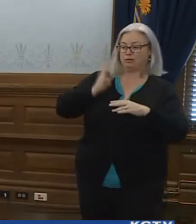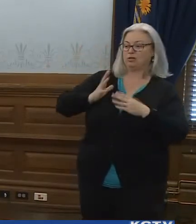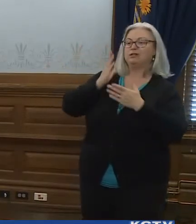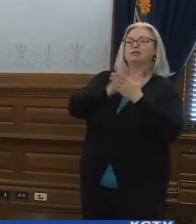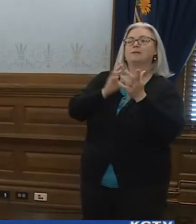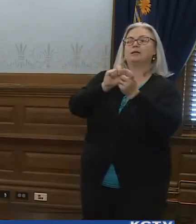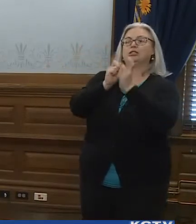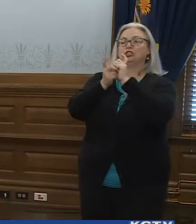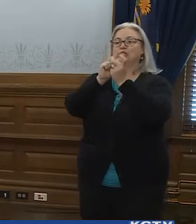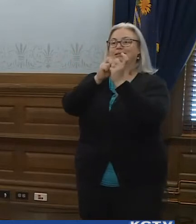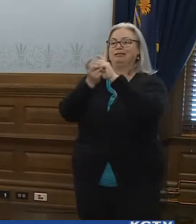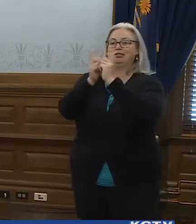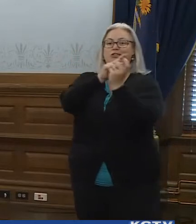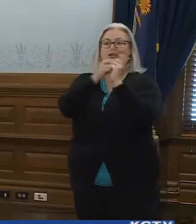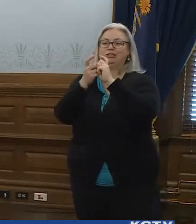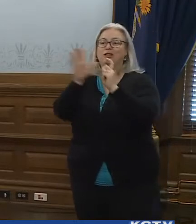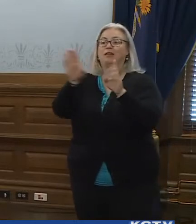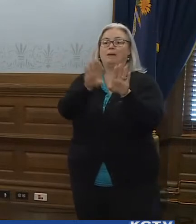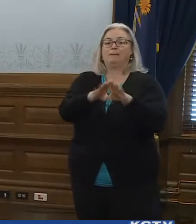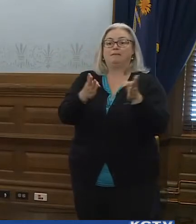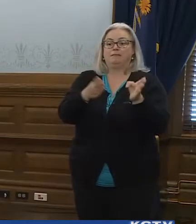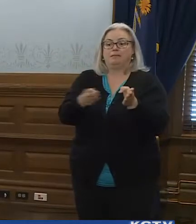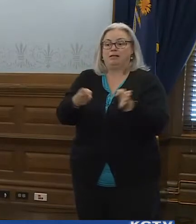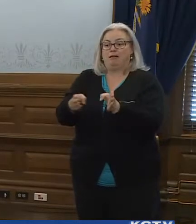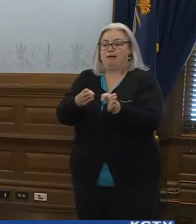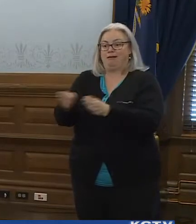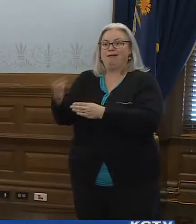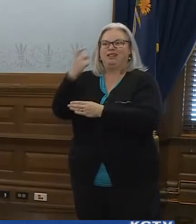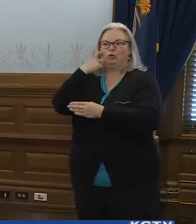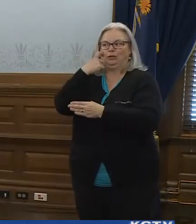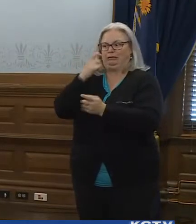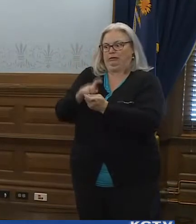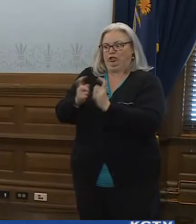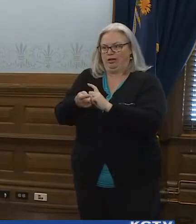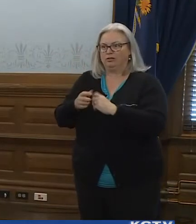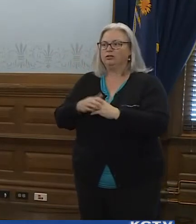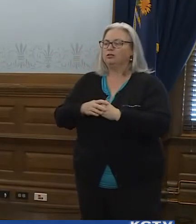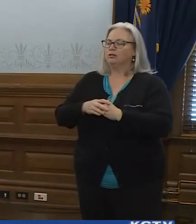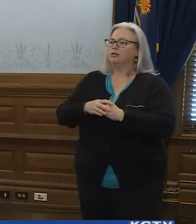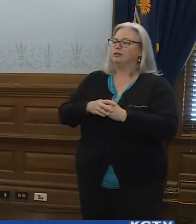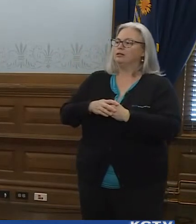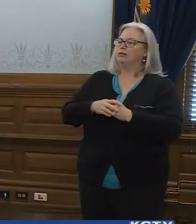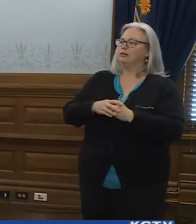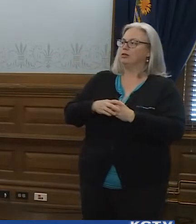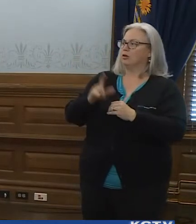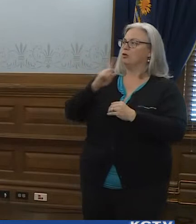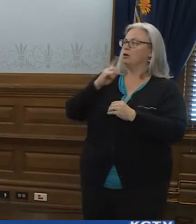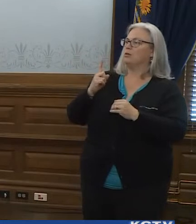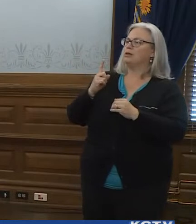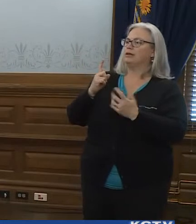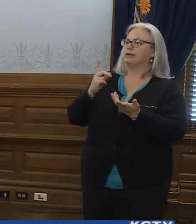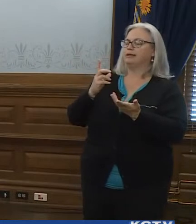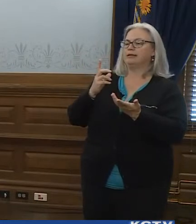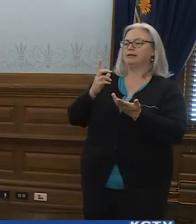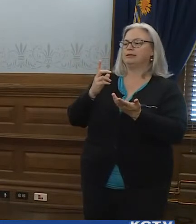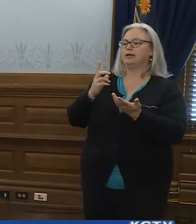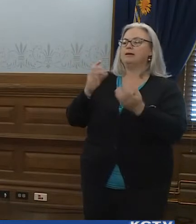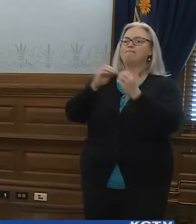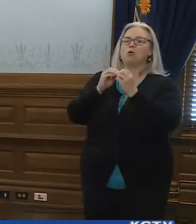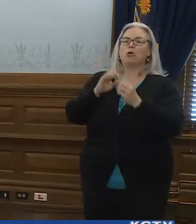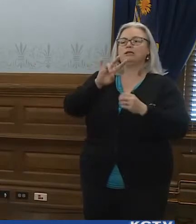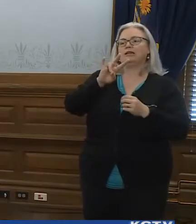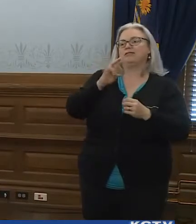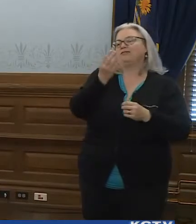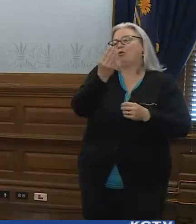these changes in terms of their plans have only just recently been changed. And I think when we get more, 7,